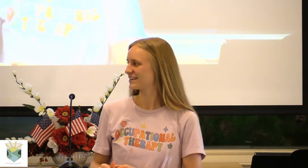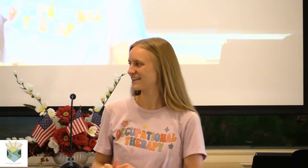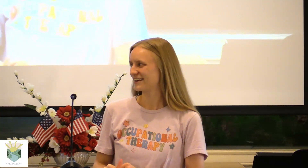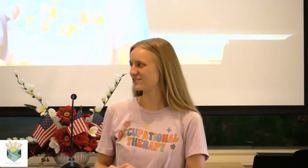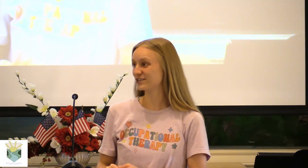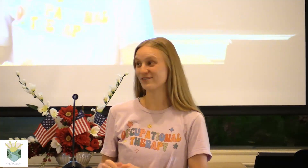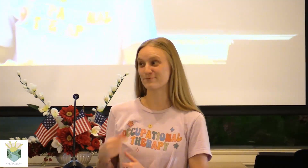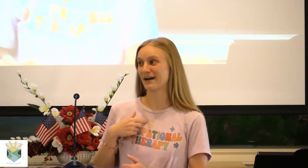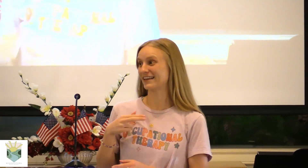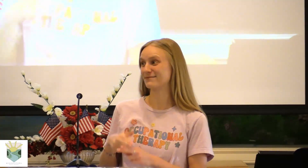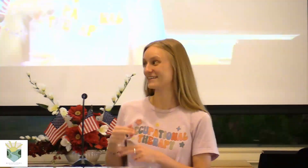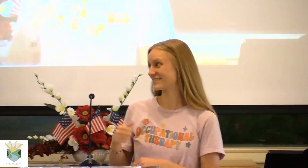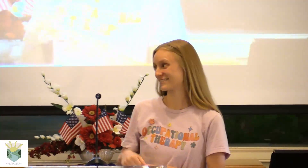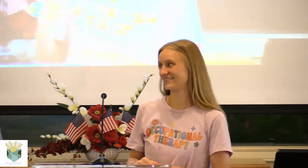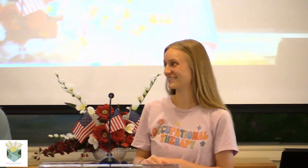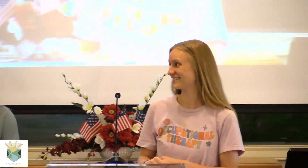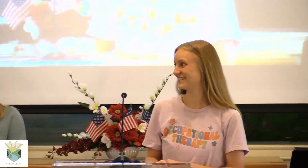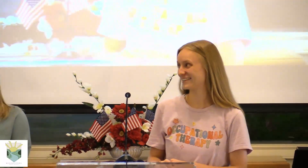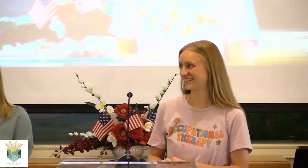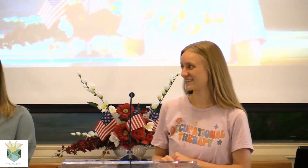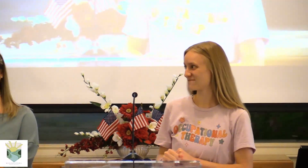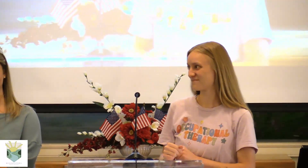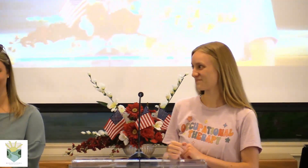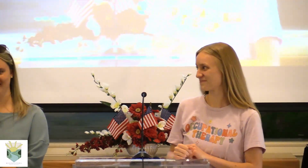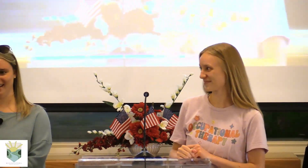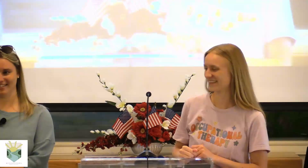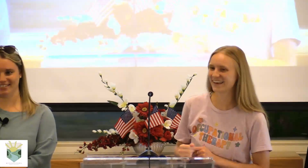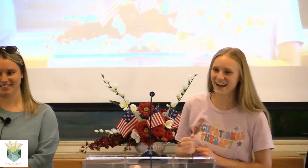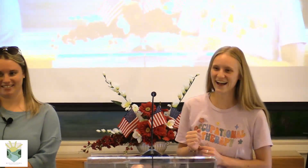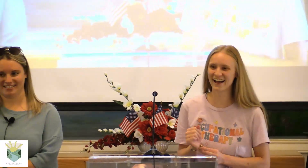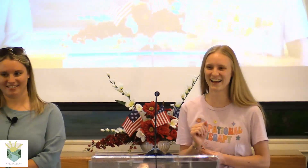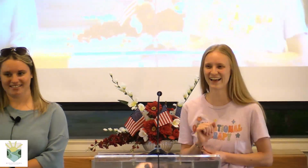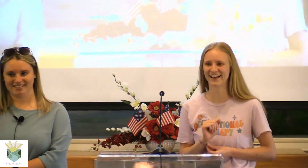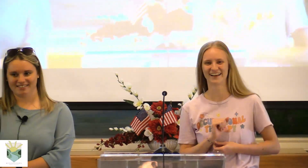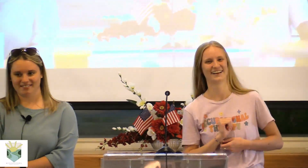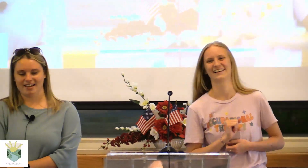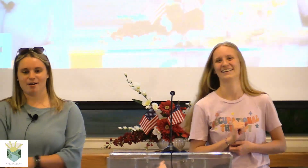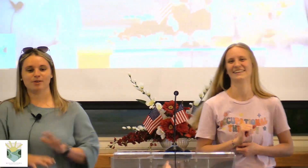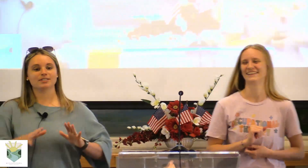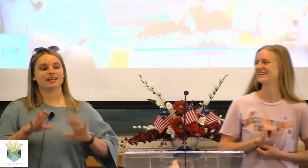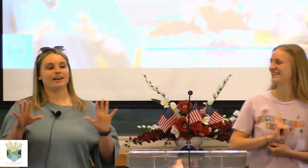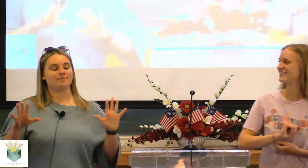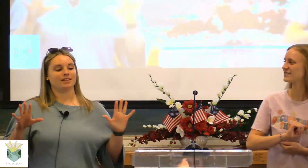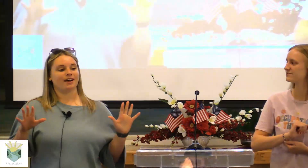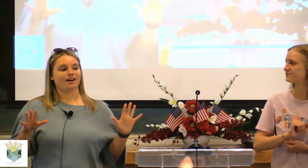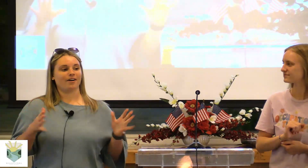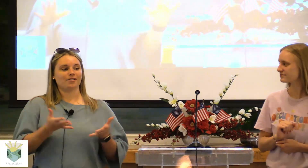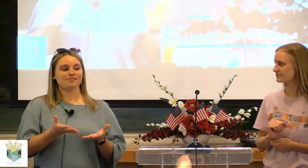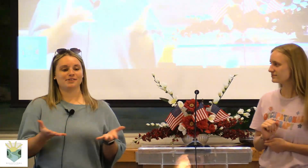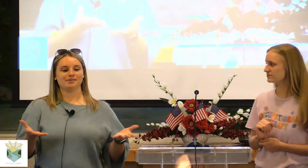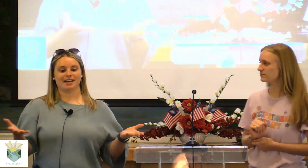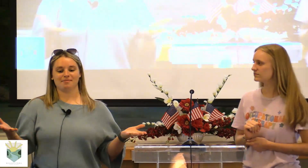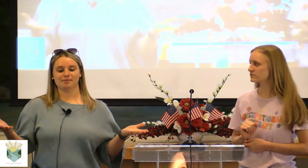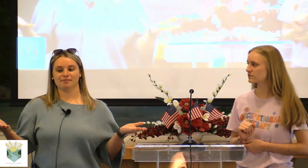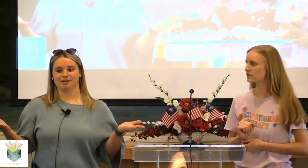Perfect. And she didn't even my name is. She did. I'll get to that next. And I will say, all of you were capable of learning